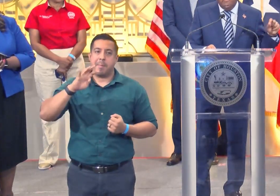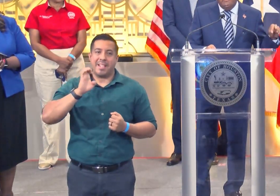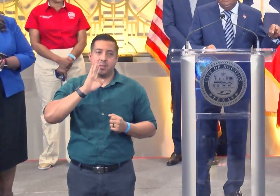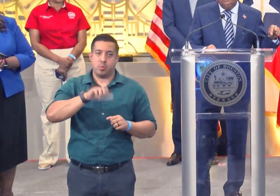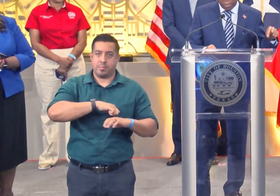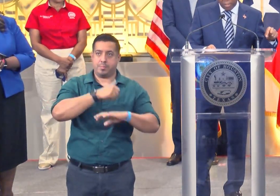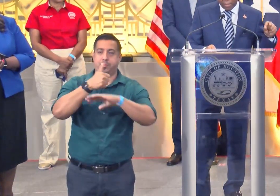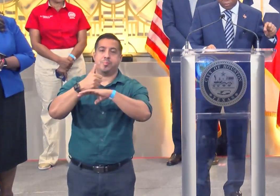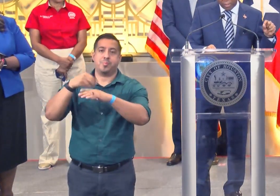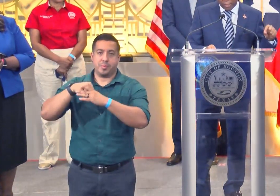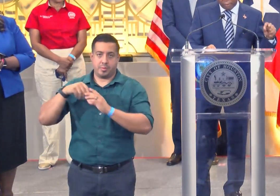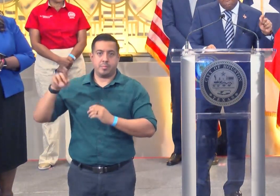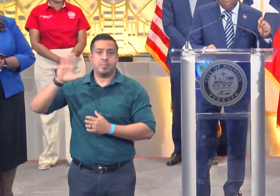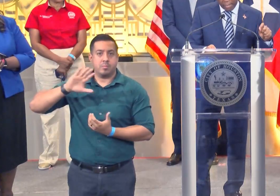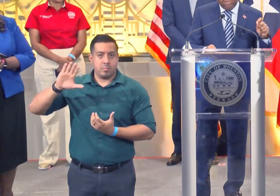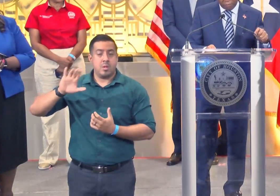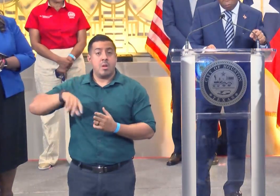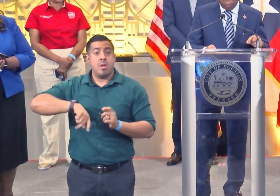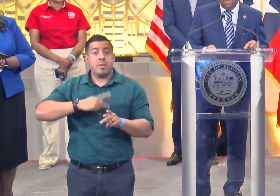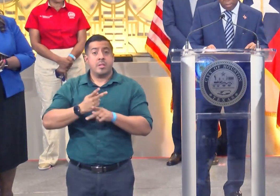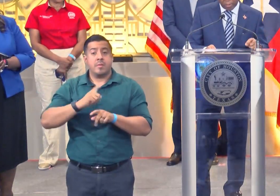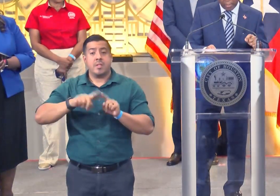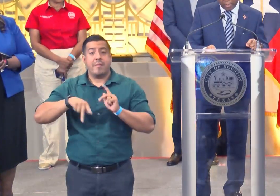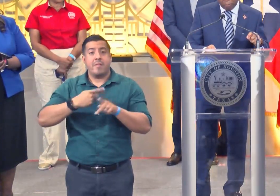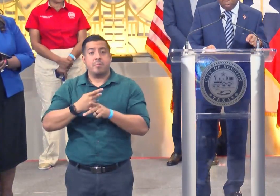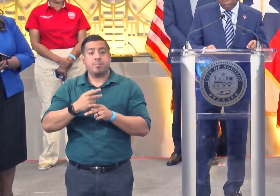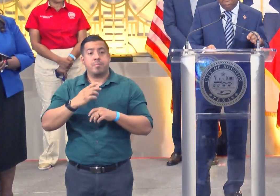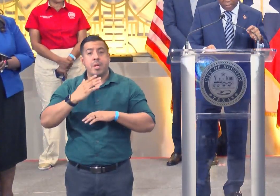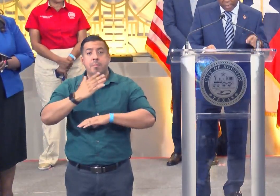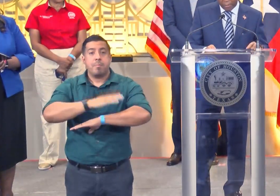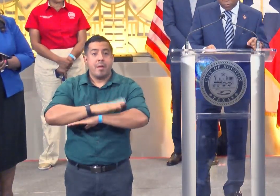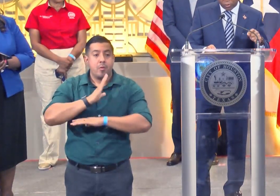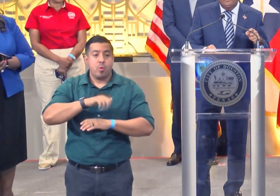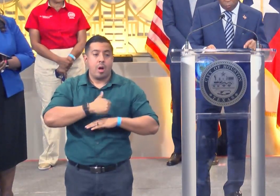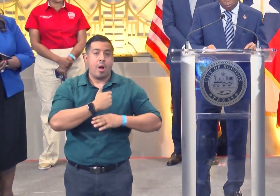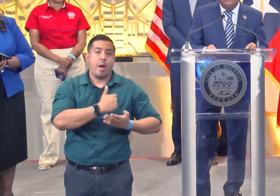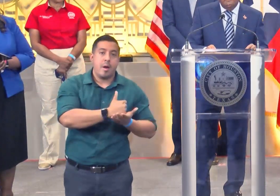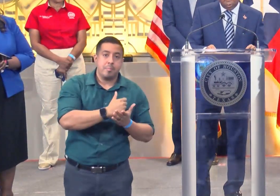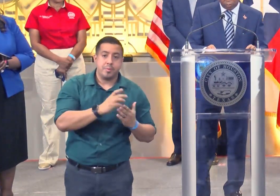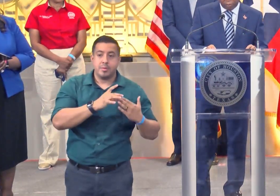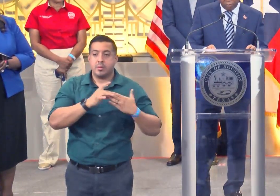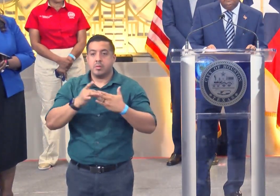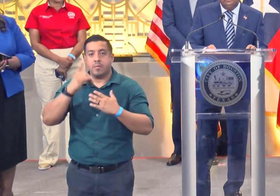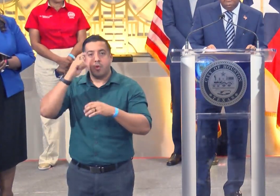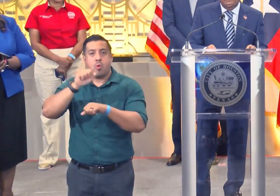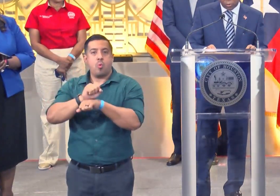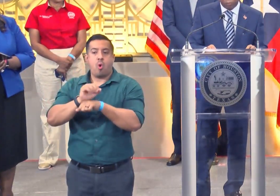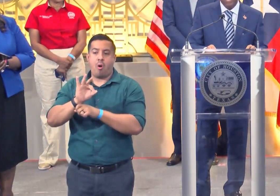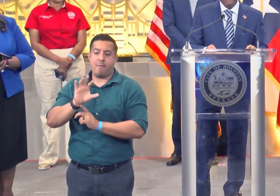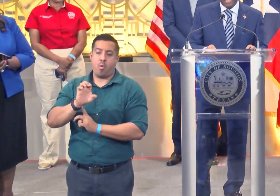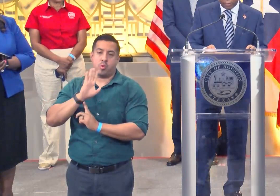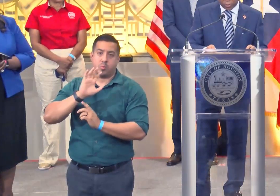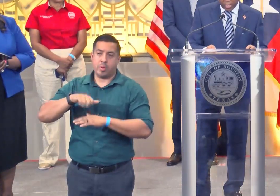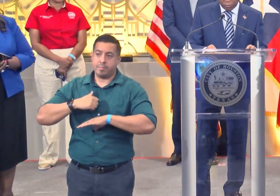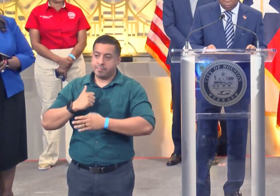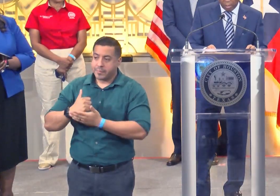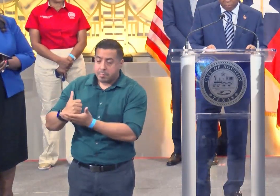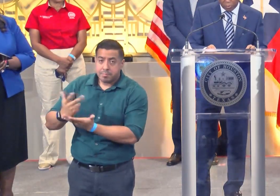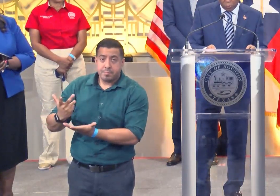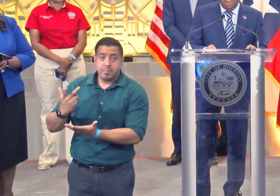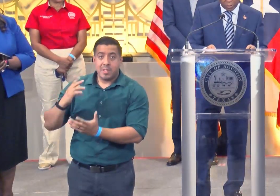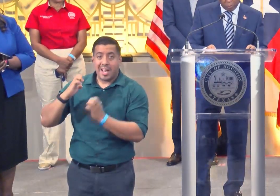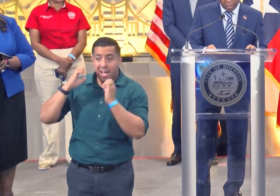this program is another platform to help build the leaders and workforce of the future.